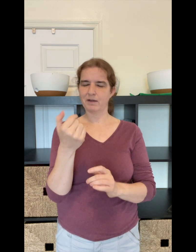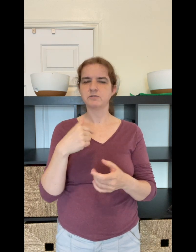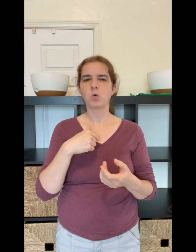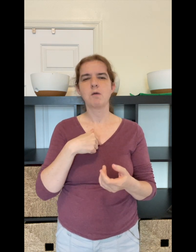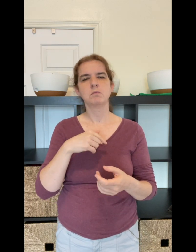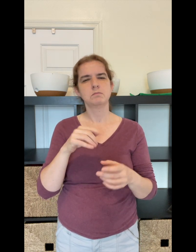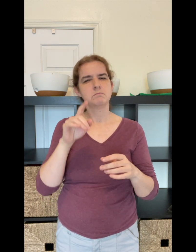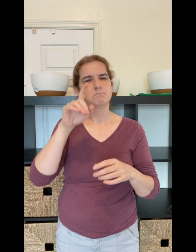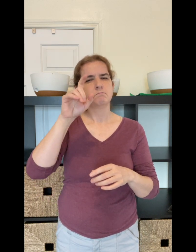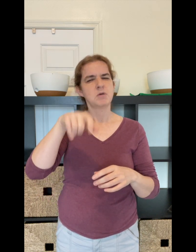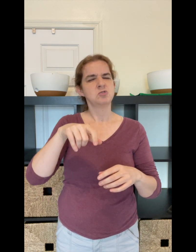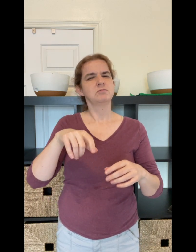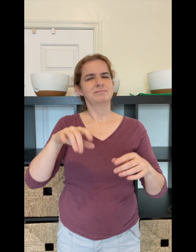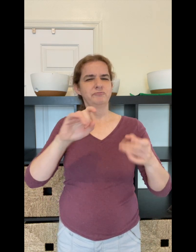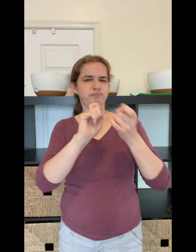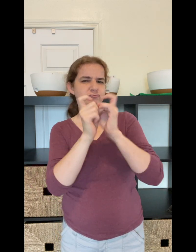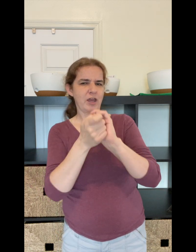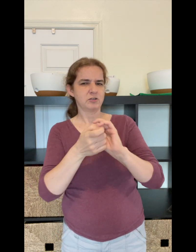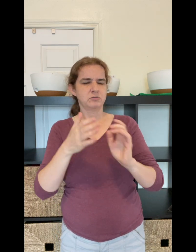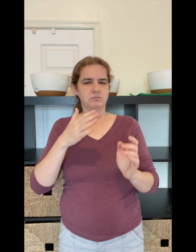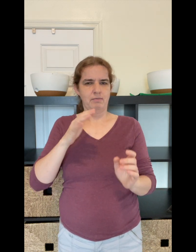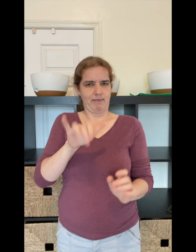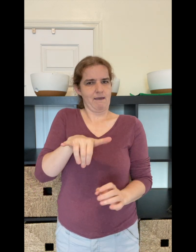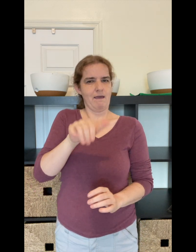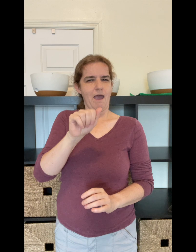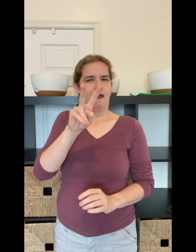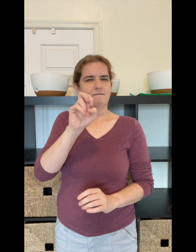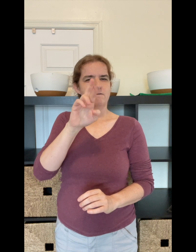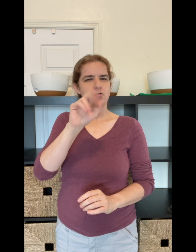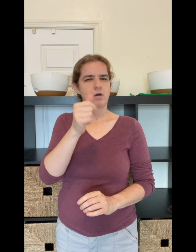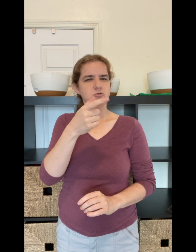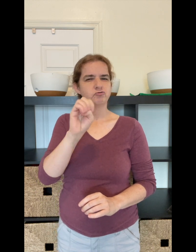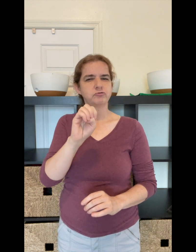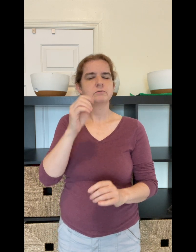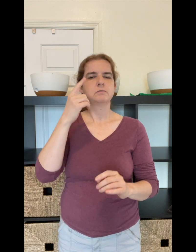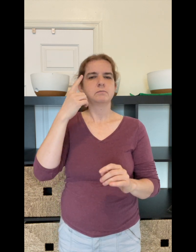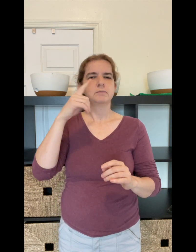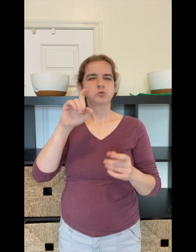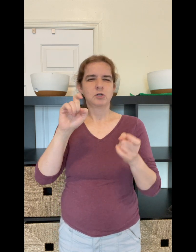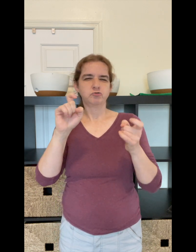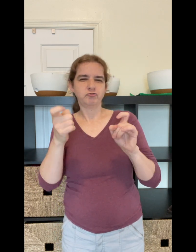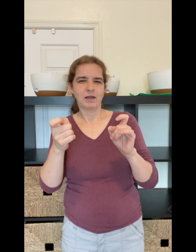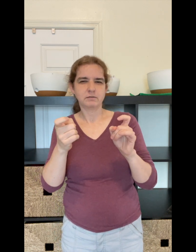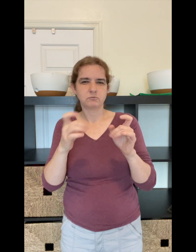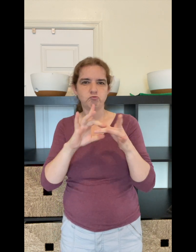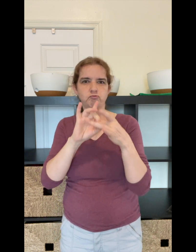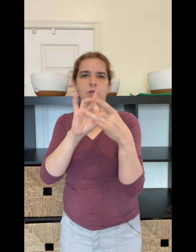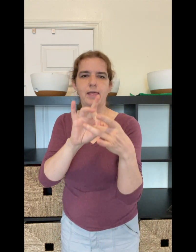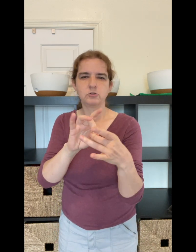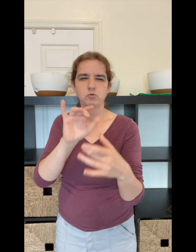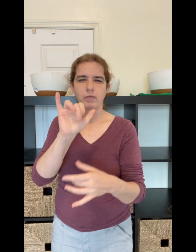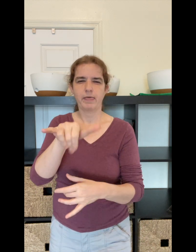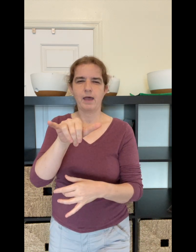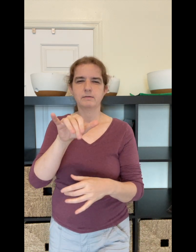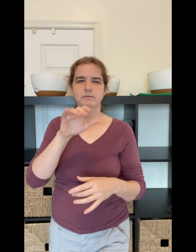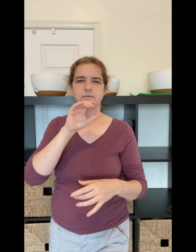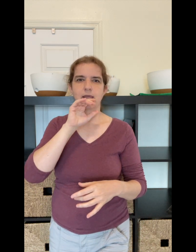But I have to consider that factor that I might need to adjust that average a little bit